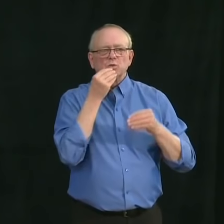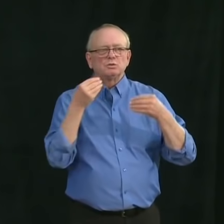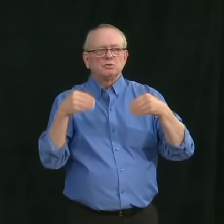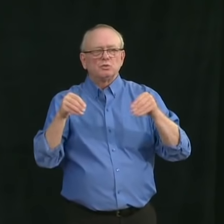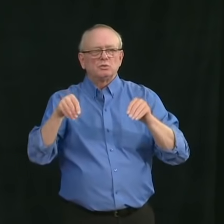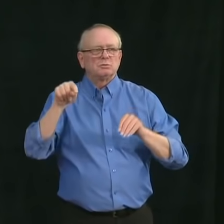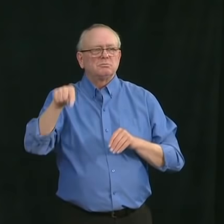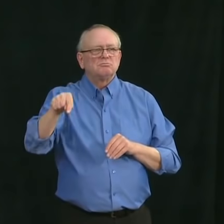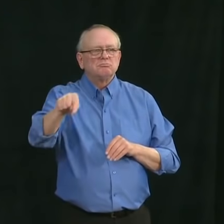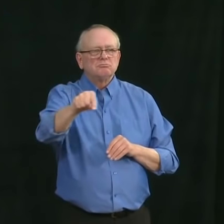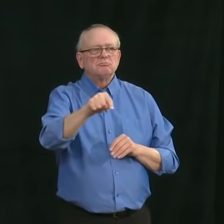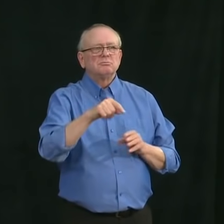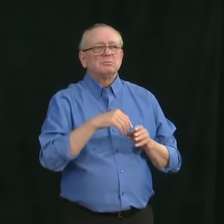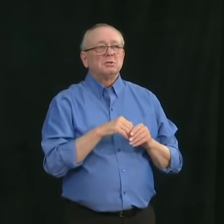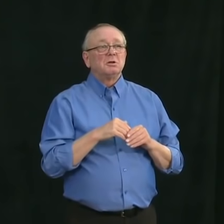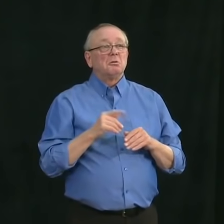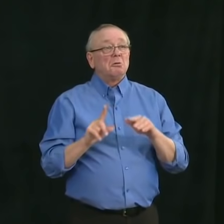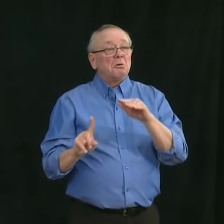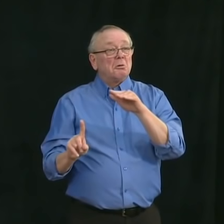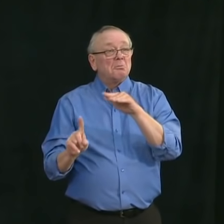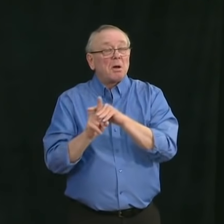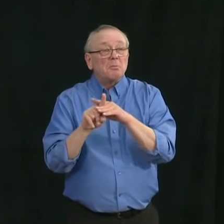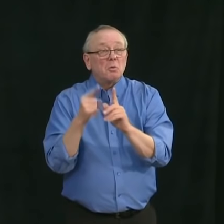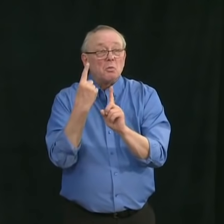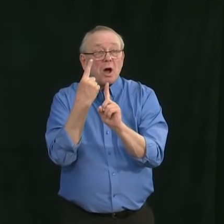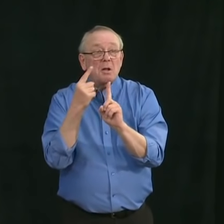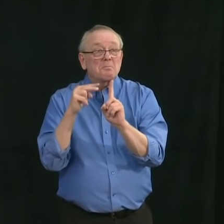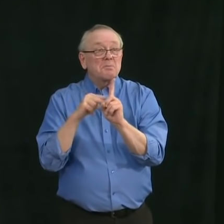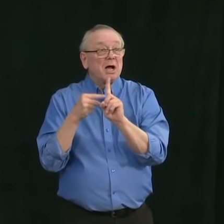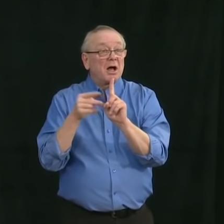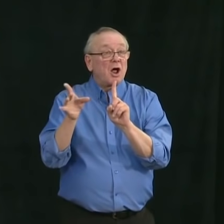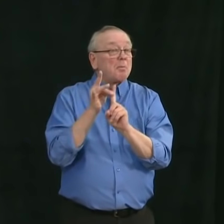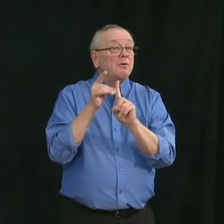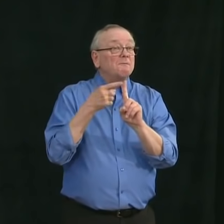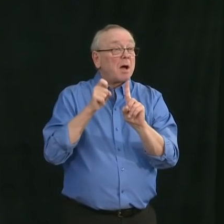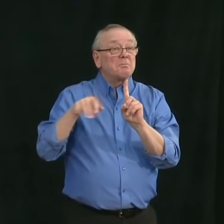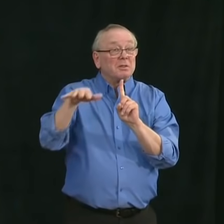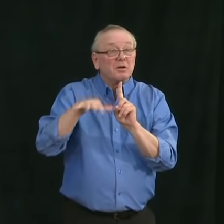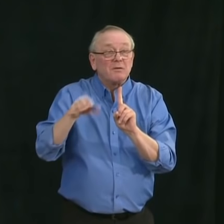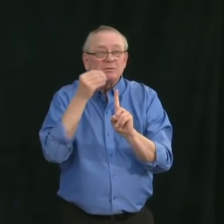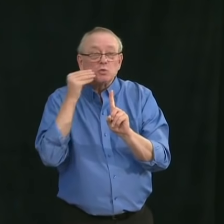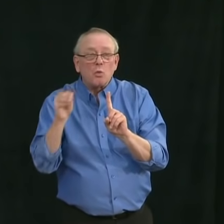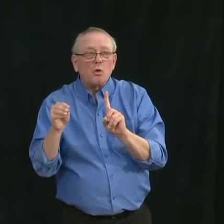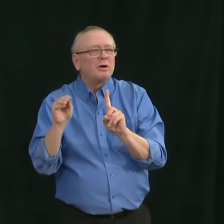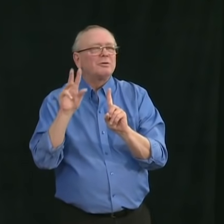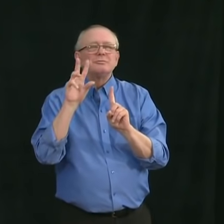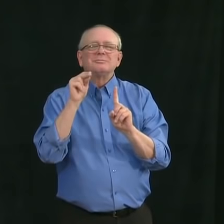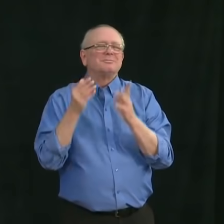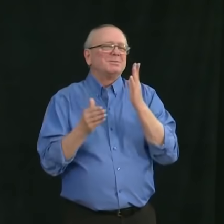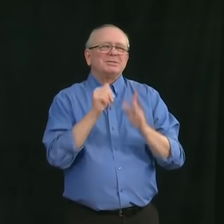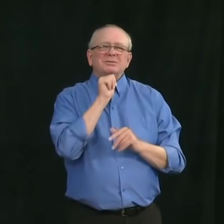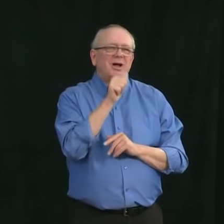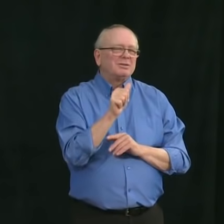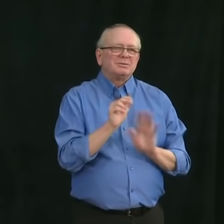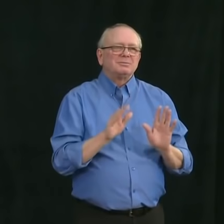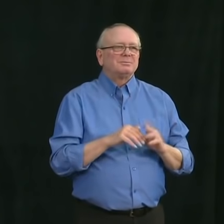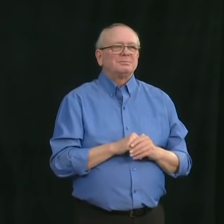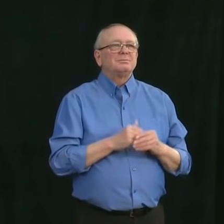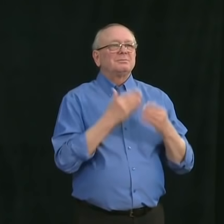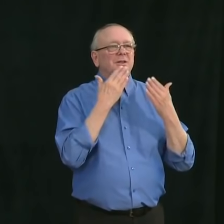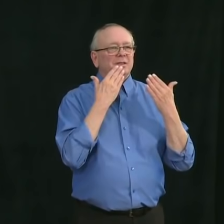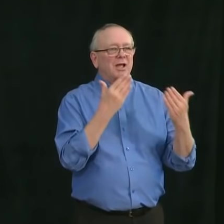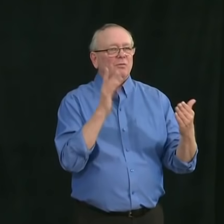us where they acquired the infection. Excellent. Thank you all for coming. We'll provide another update on COVID-19 tomorrow. Have a good day.